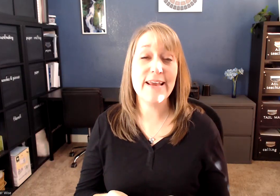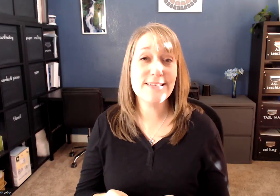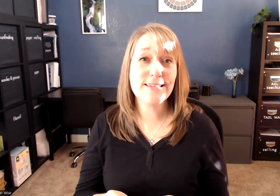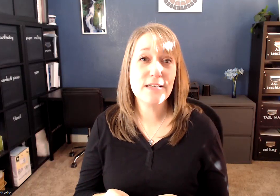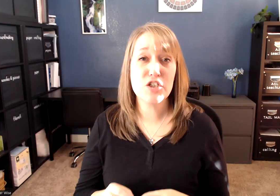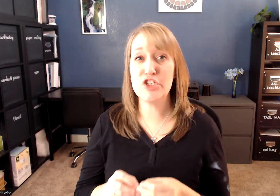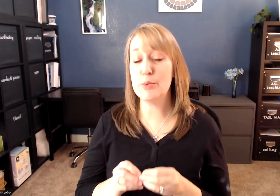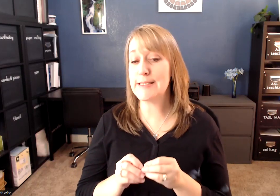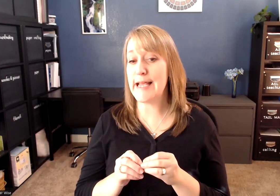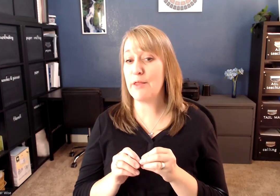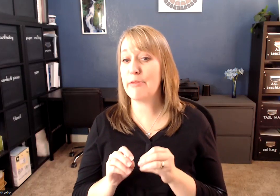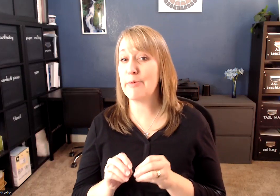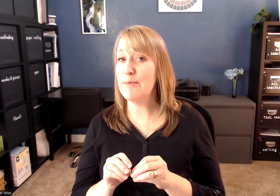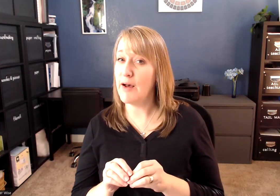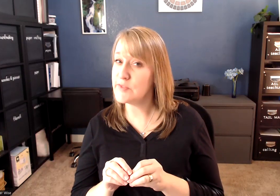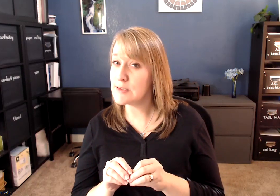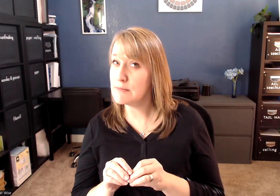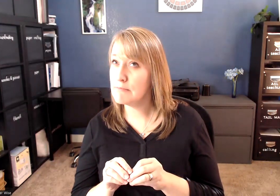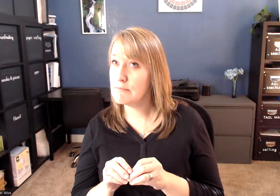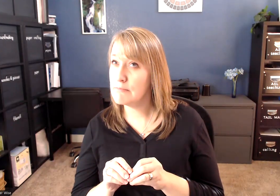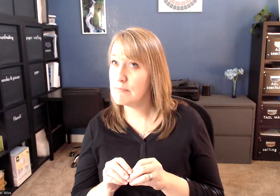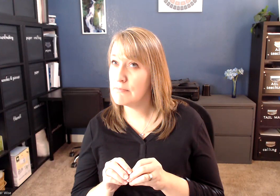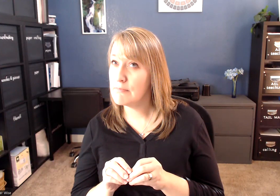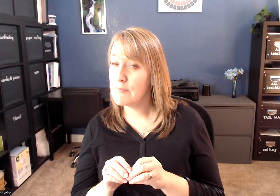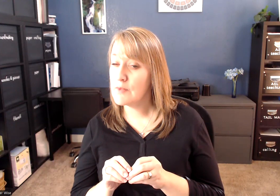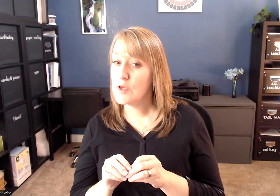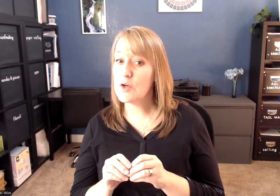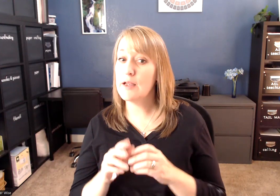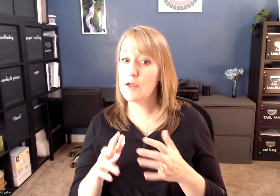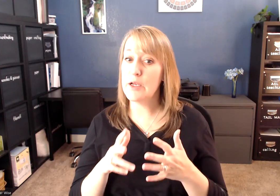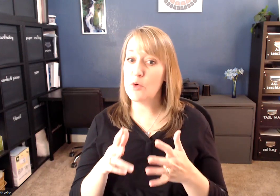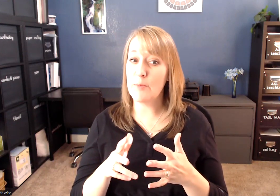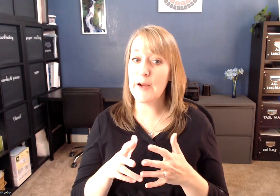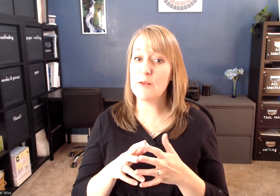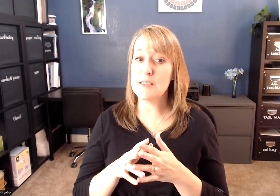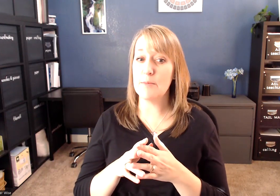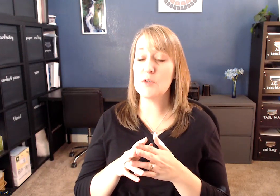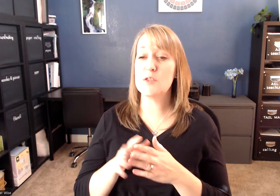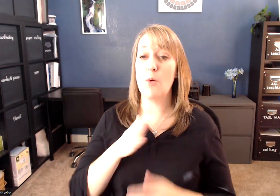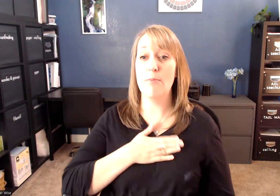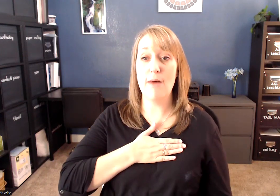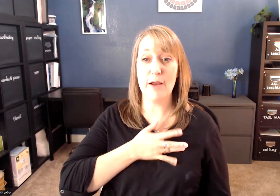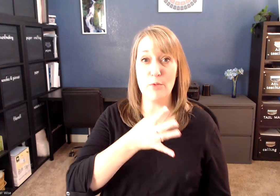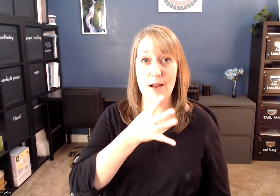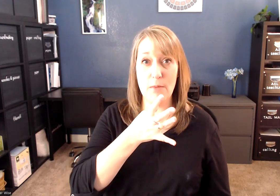days. She will stay 3 months. You're going to incorporate those numbers. So my